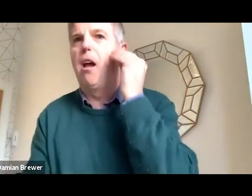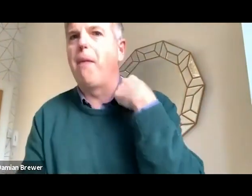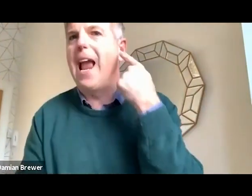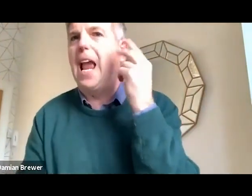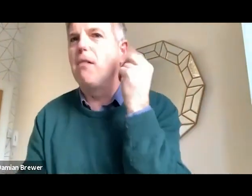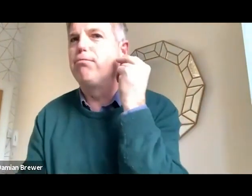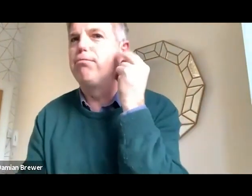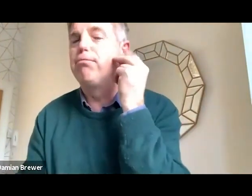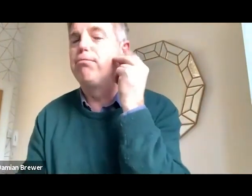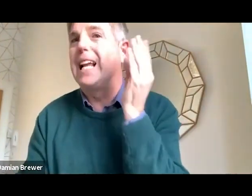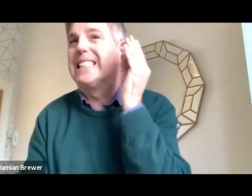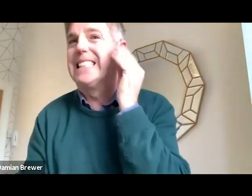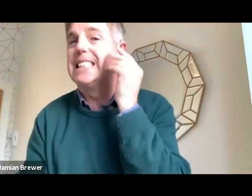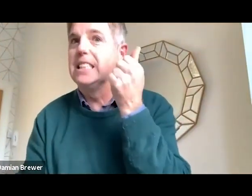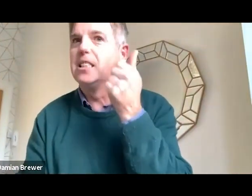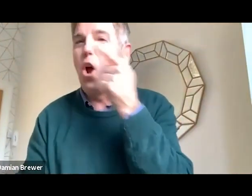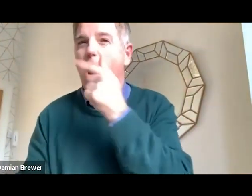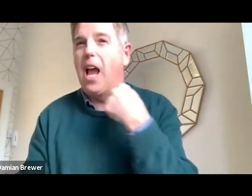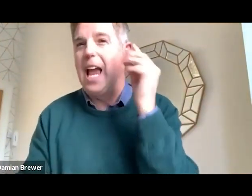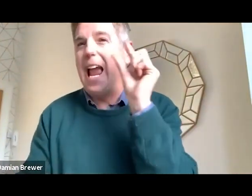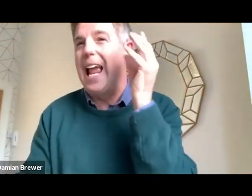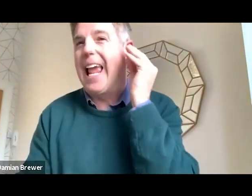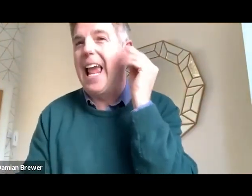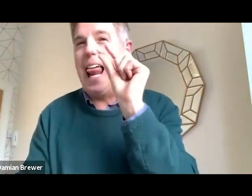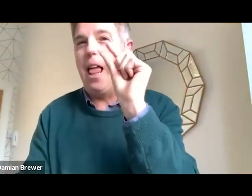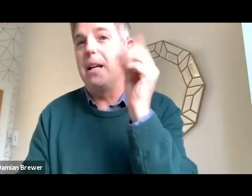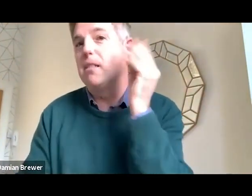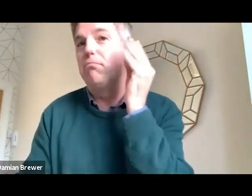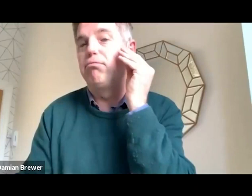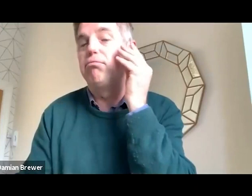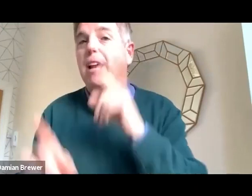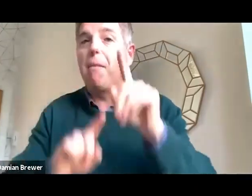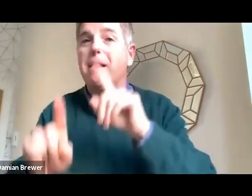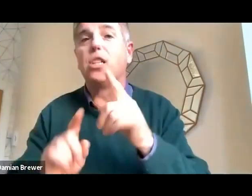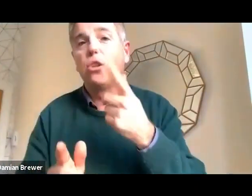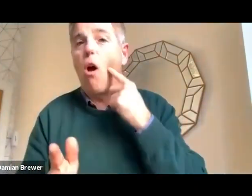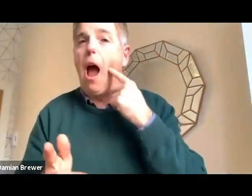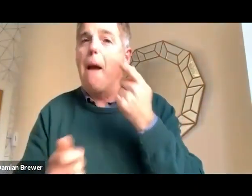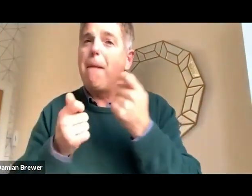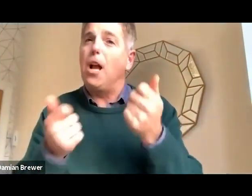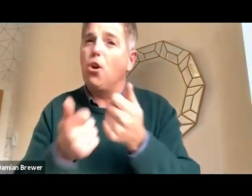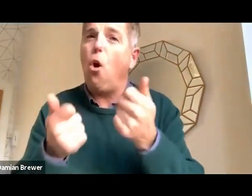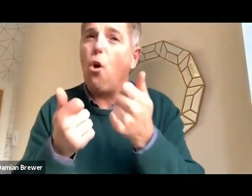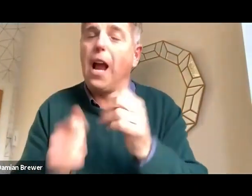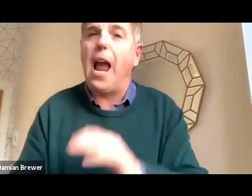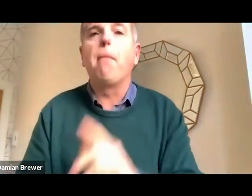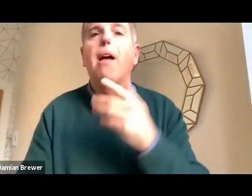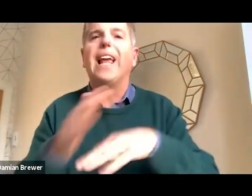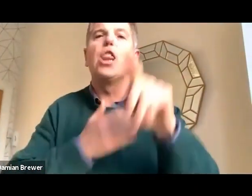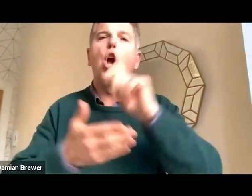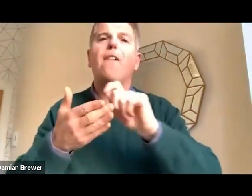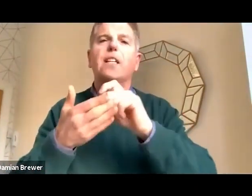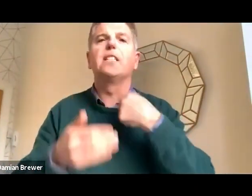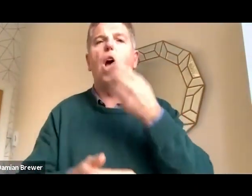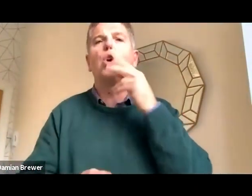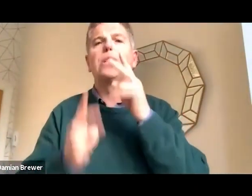meetings. This means that some people will speak into my left ear because they know that's my good ear, and they know I can use the hearing that I do